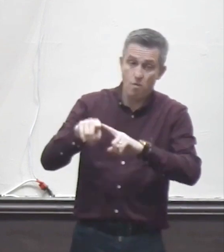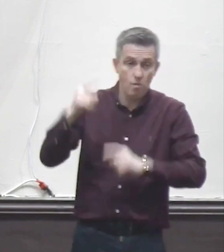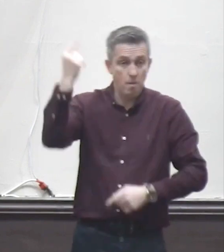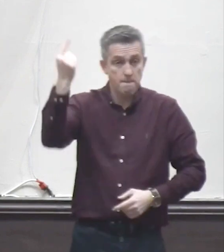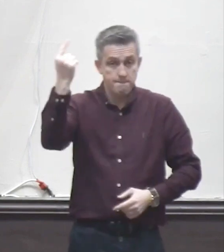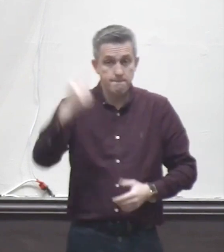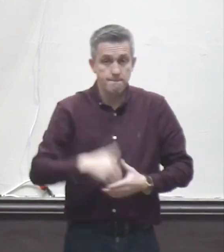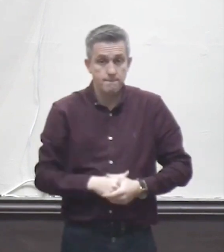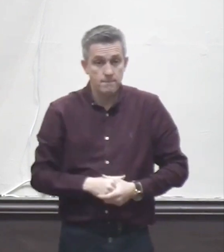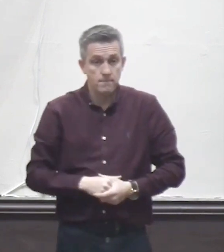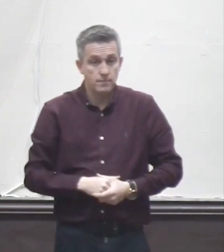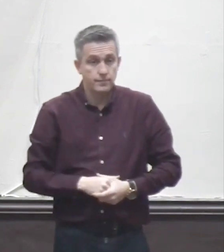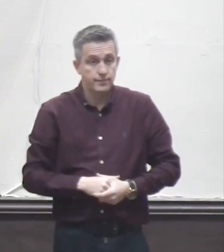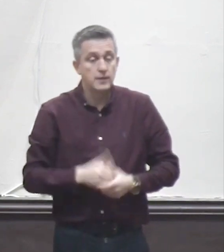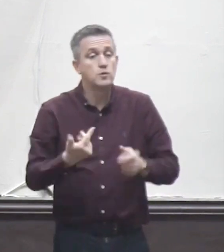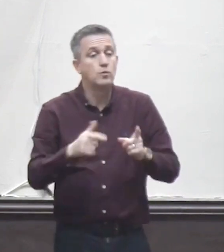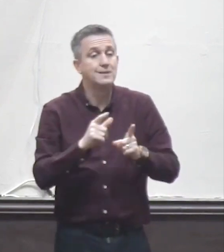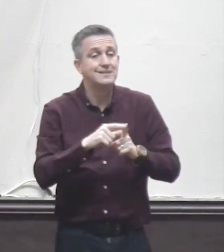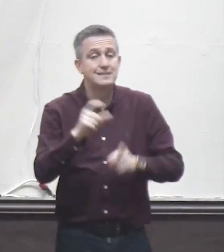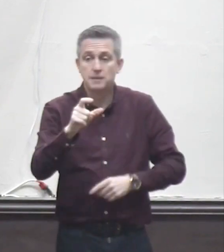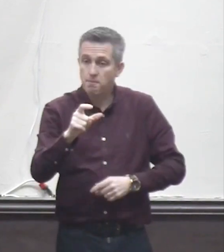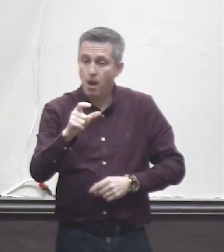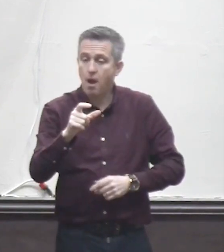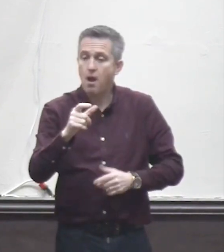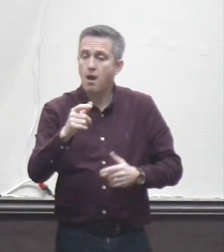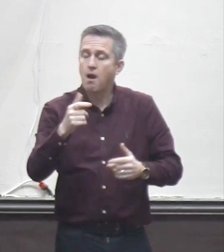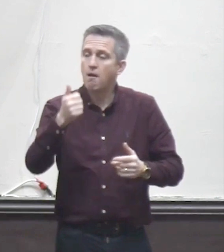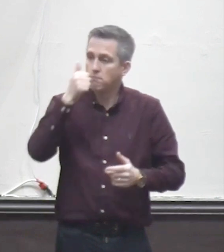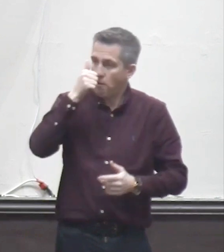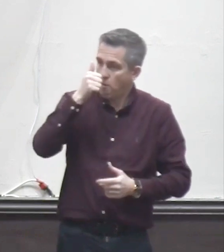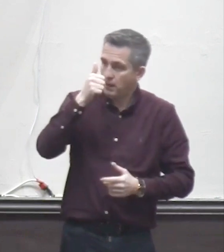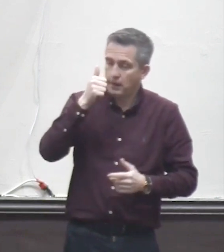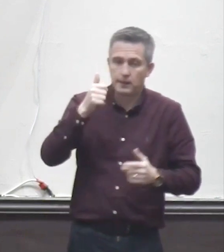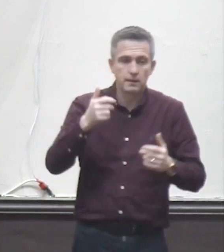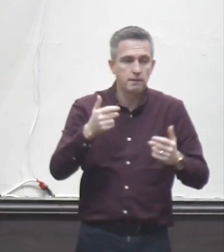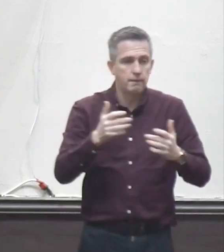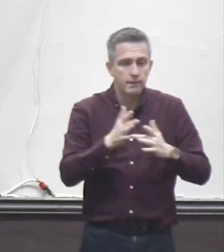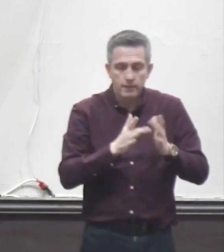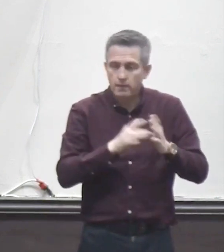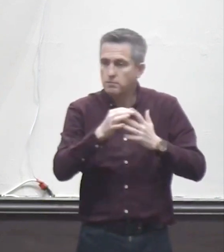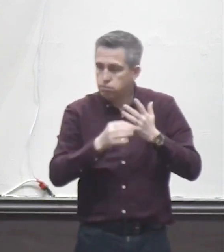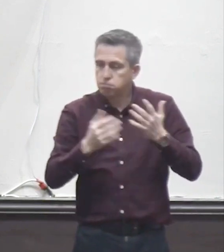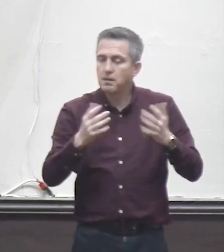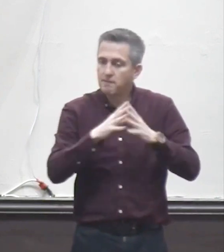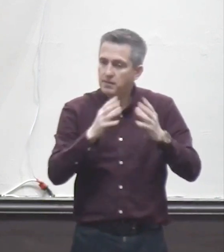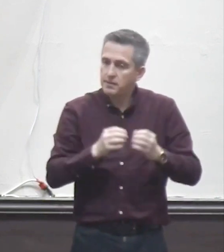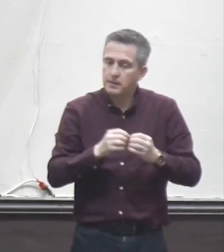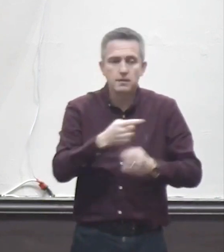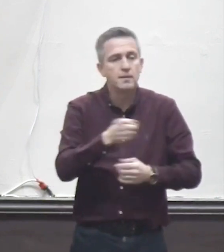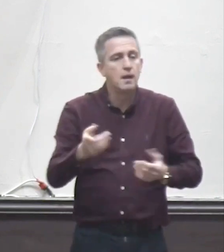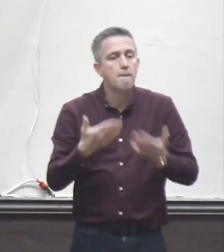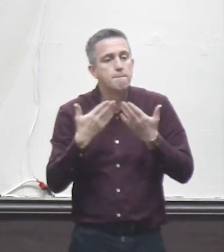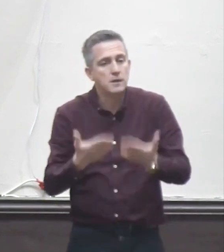So with regards to this particular point, and understanding the severity of shirk, one of the things that the Muslims